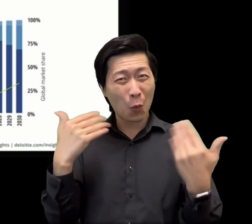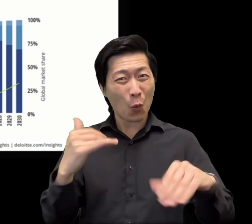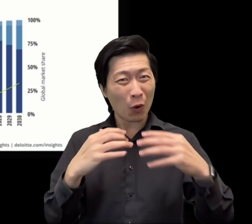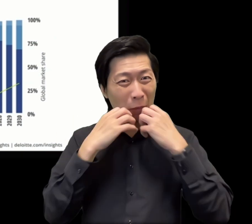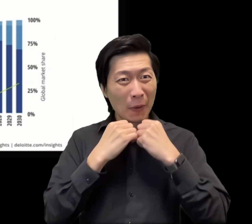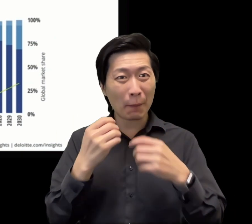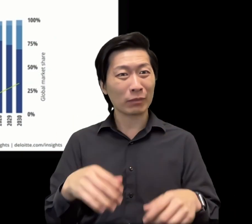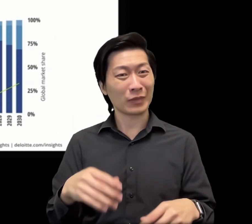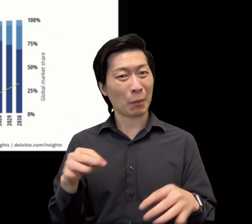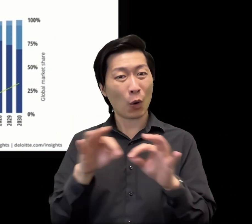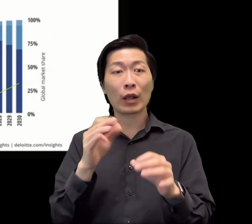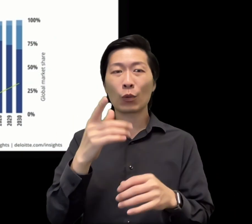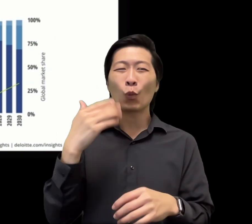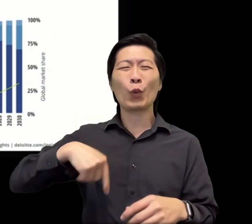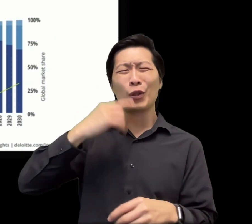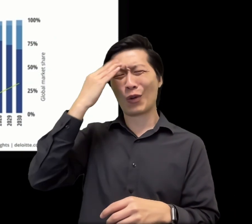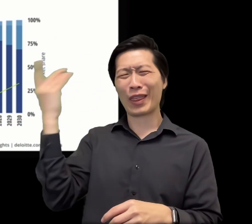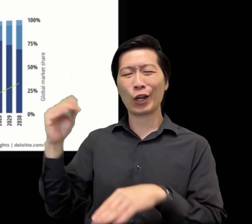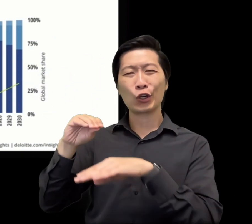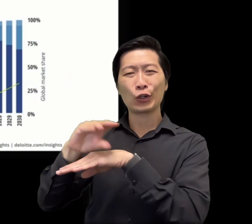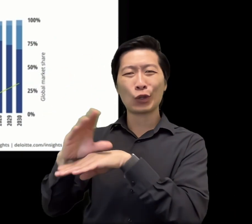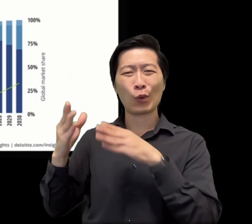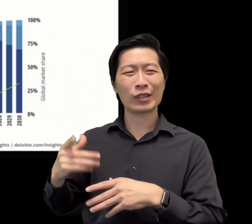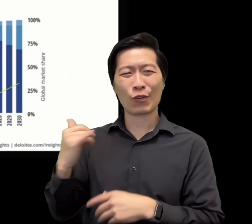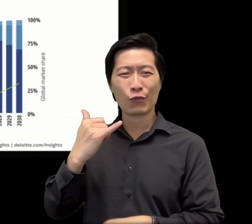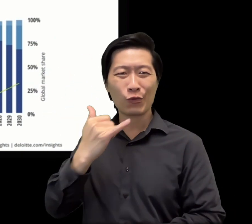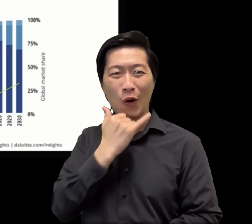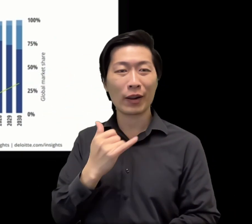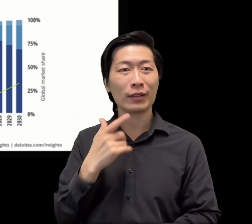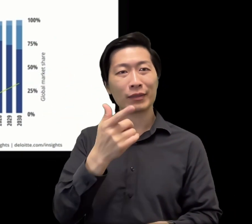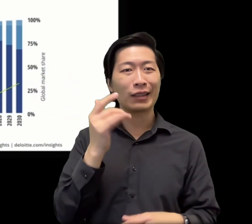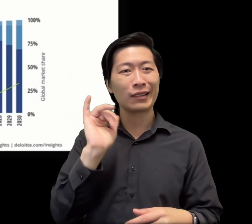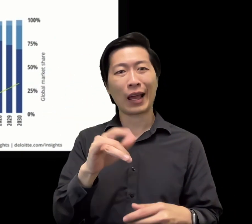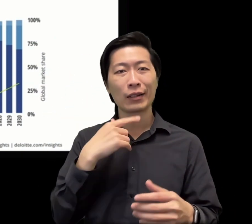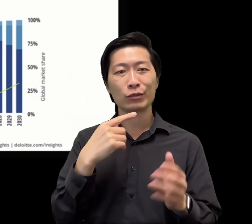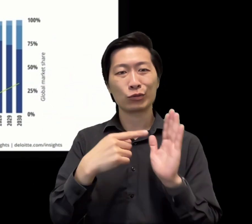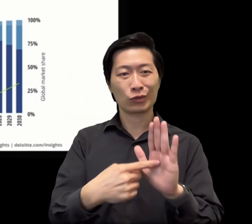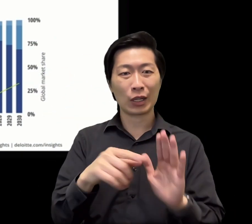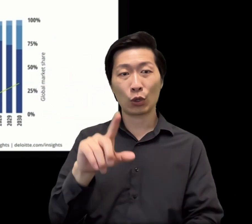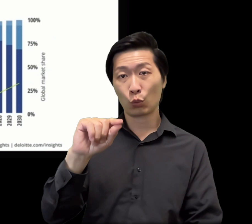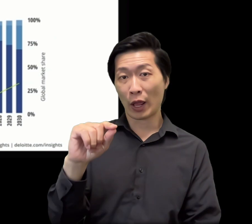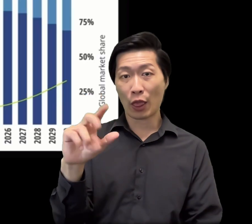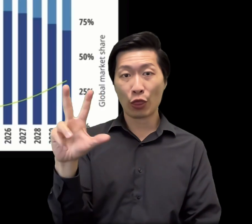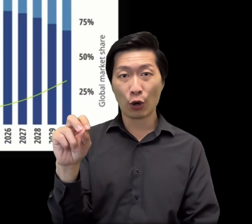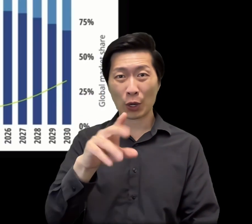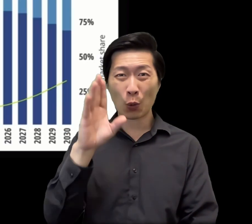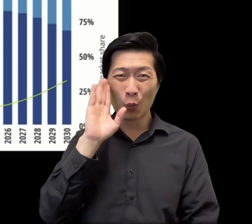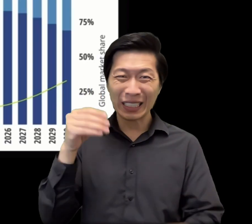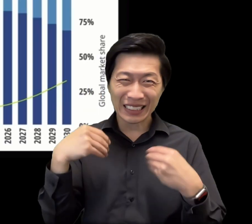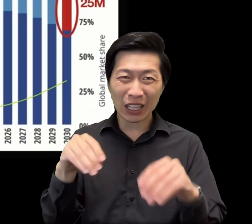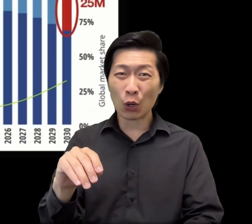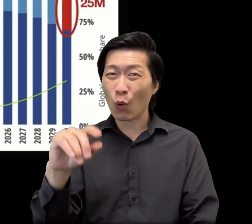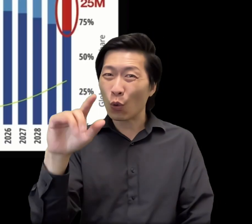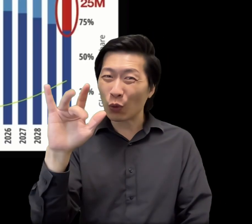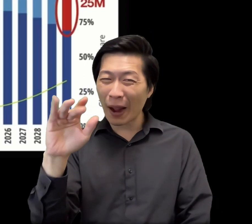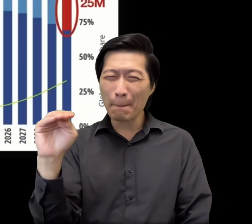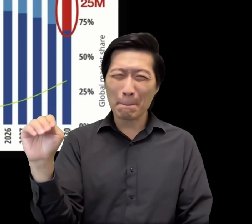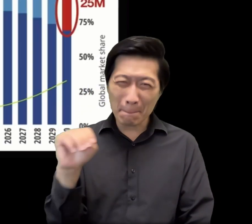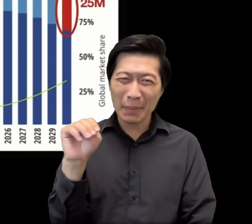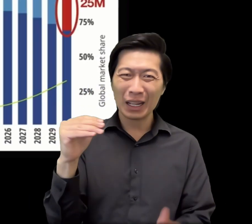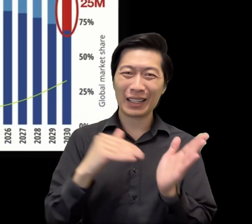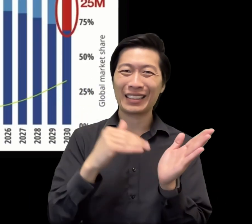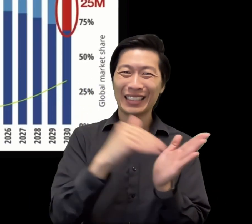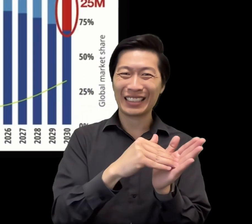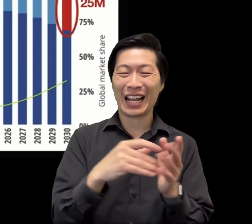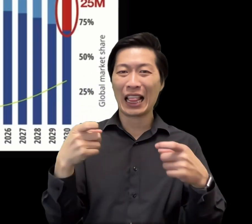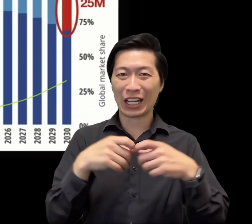so we all know how consultants are wrong, right? So I thought this is a funny chart from Deloitte that's up to date, that in 2030, we're going to sell 25